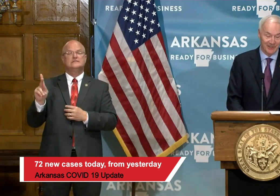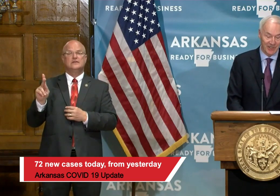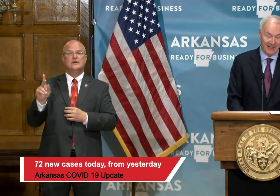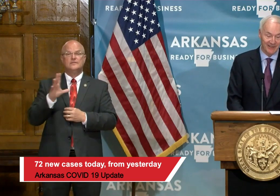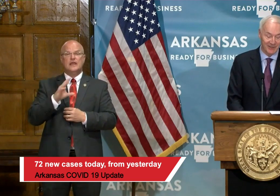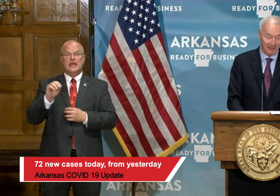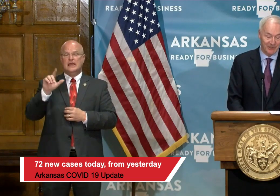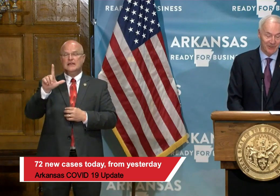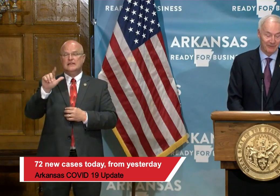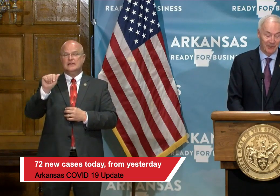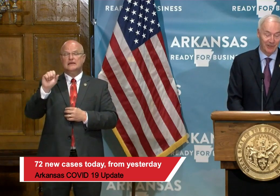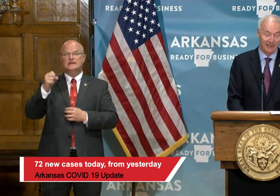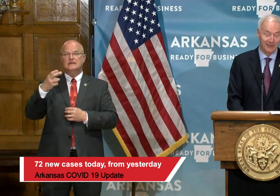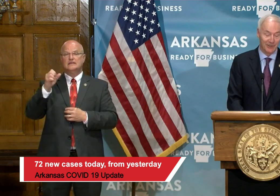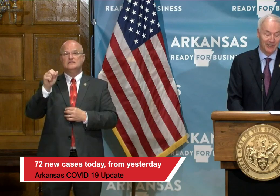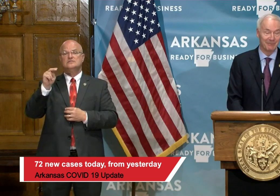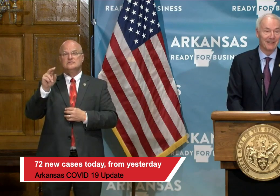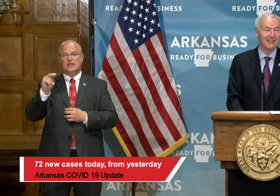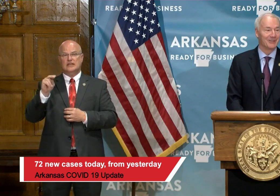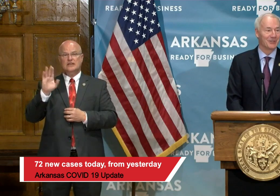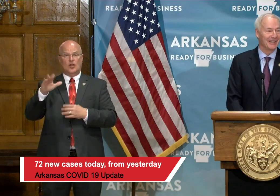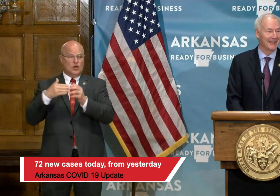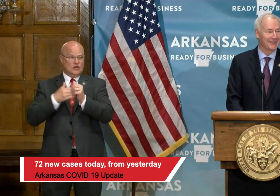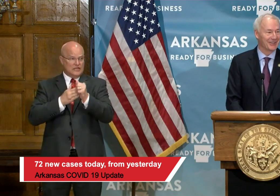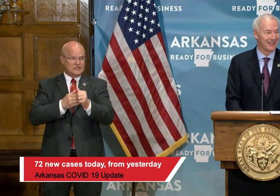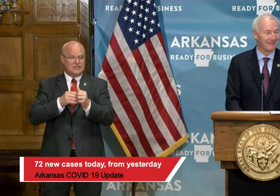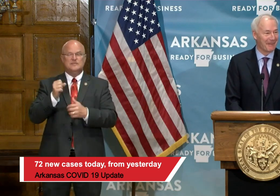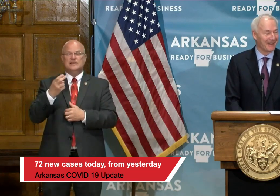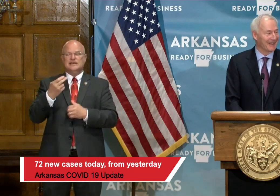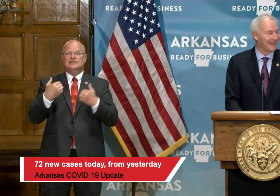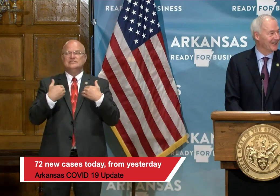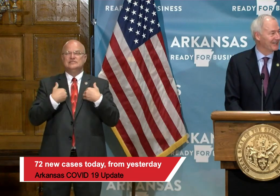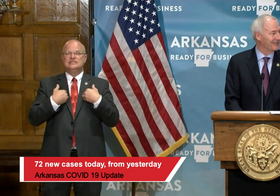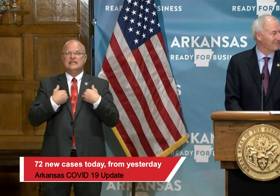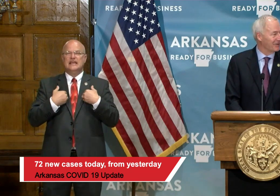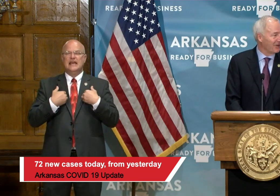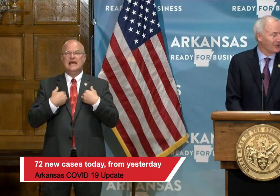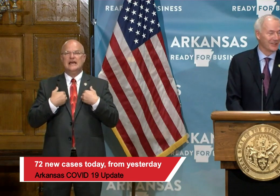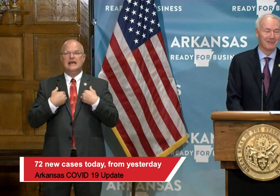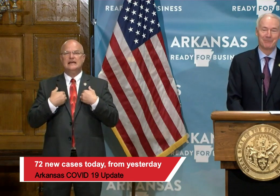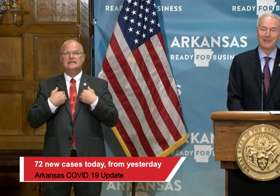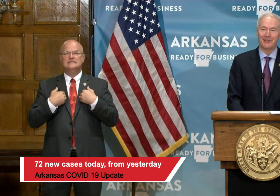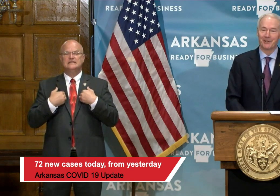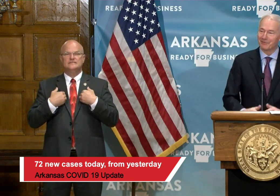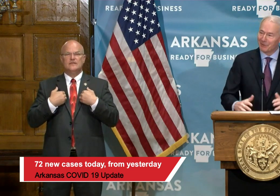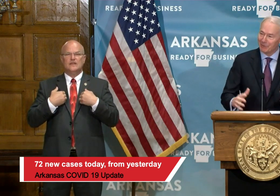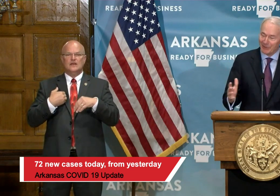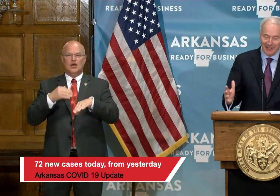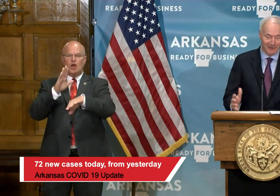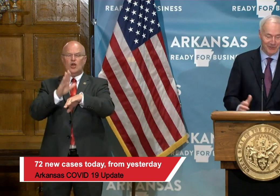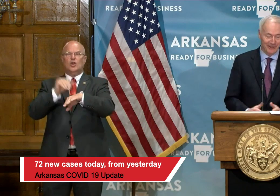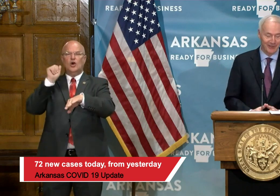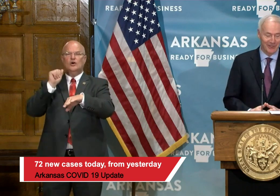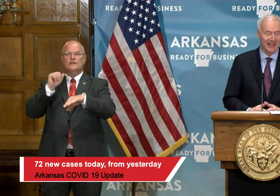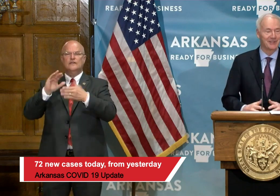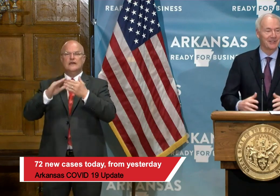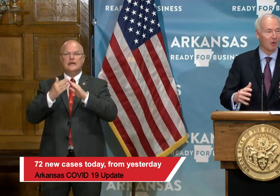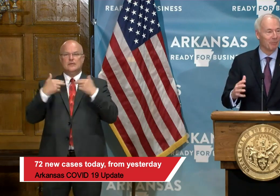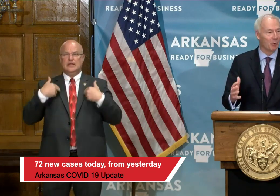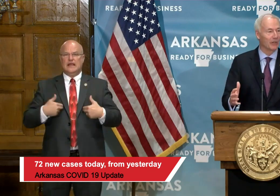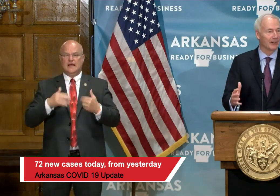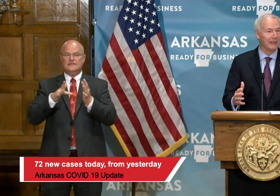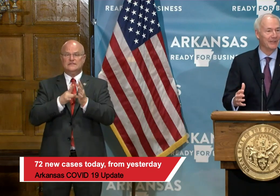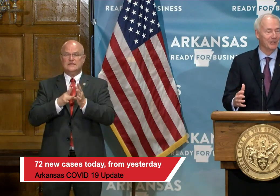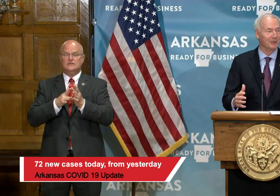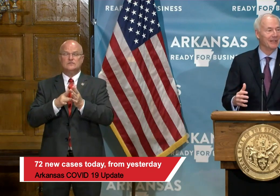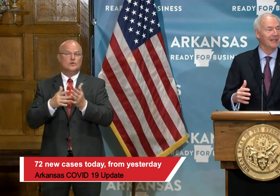and LaShannon Spencer for her leadership. She has called up her community health centers and asked them